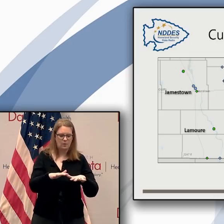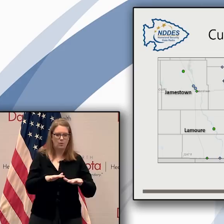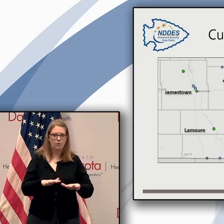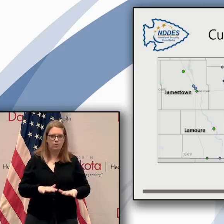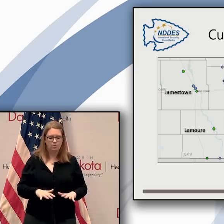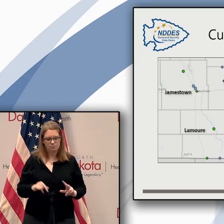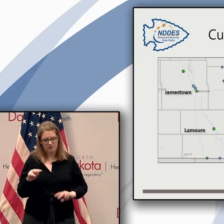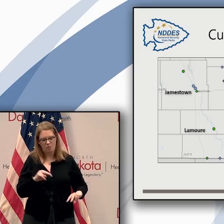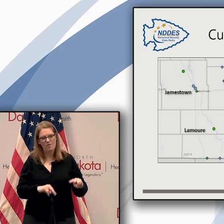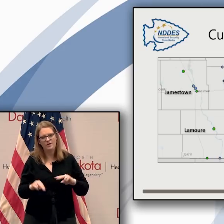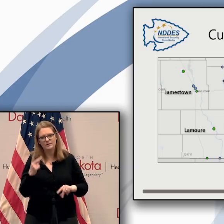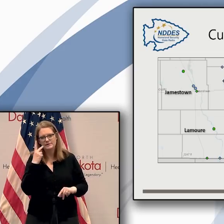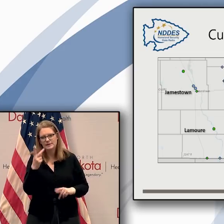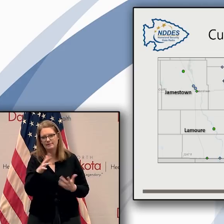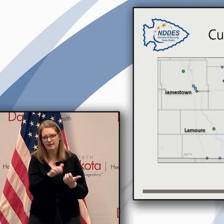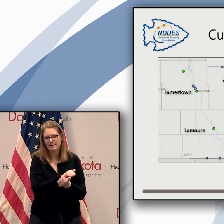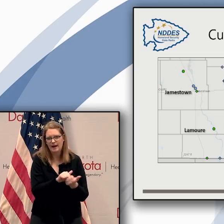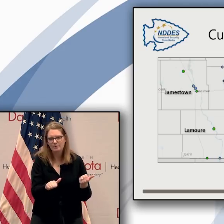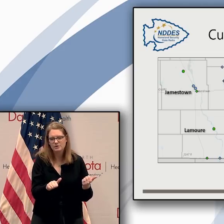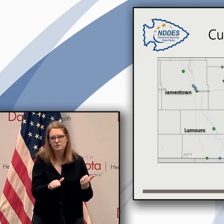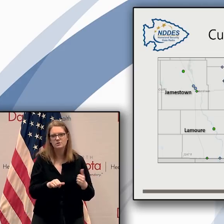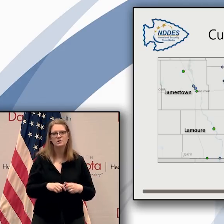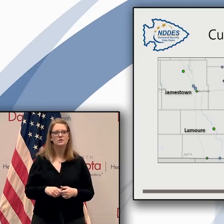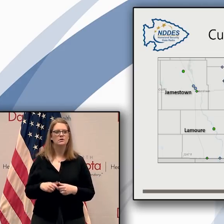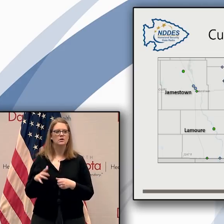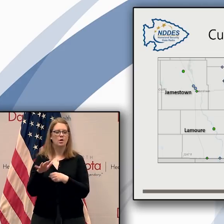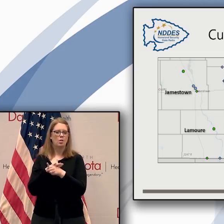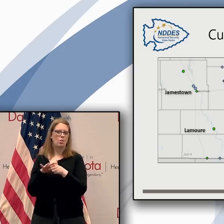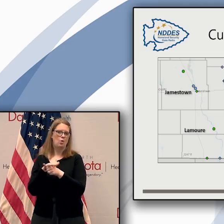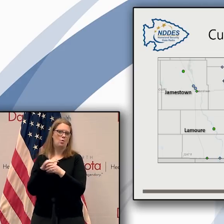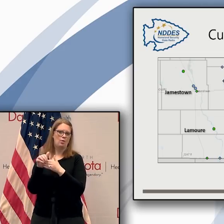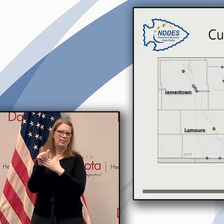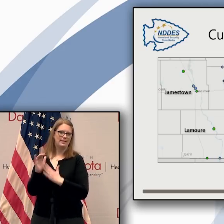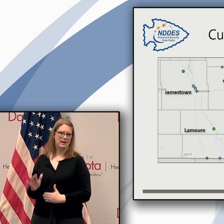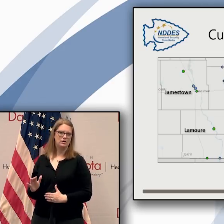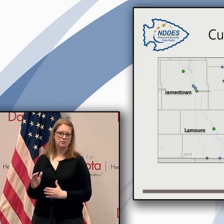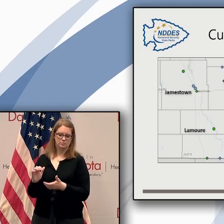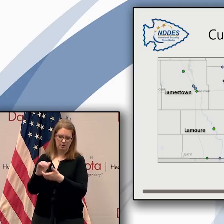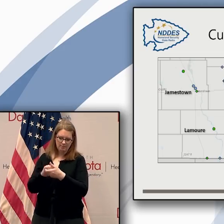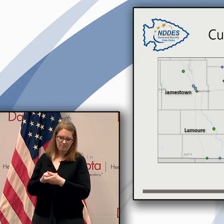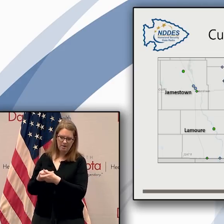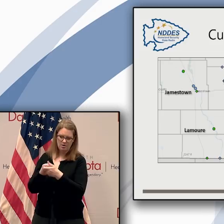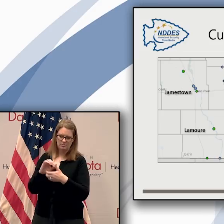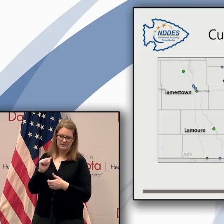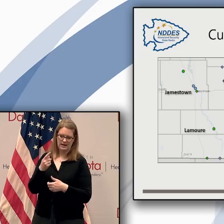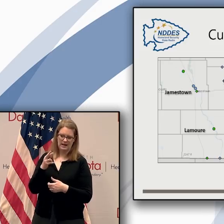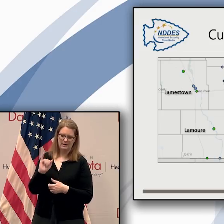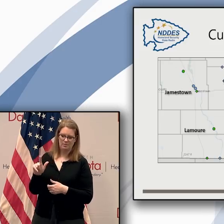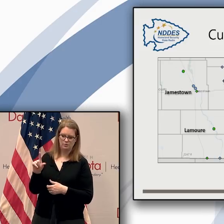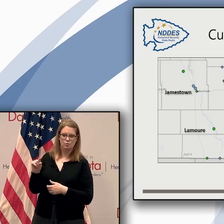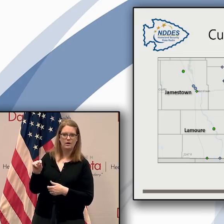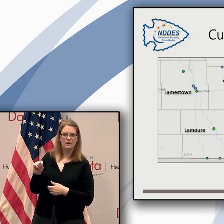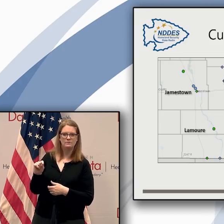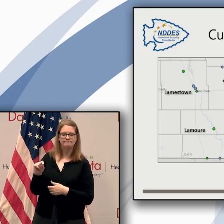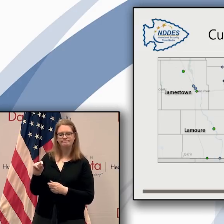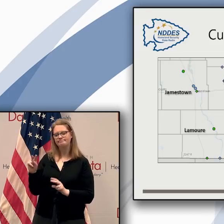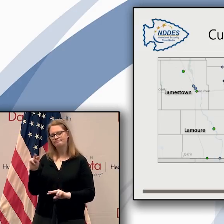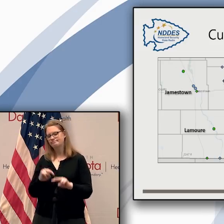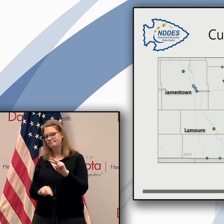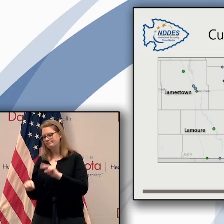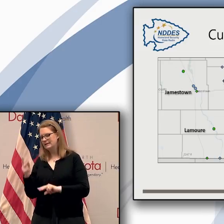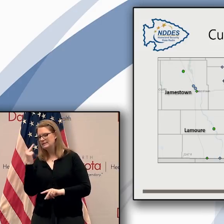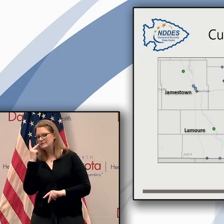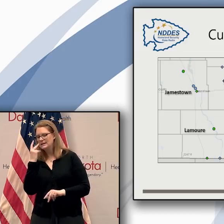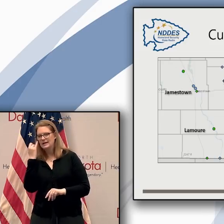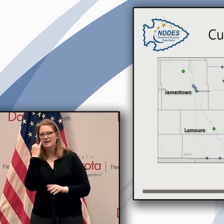areas. We'll be partnering with this team of local leaders starting April 20th. To determine if the state may be